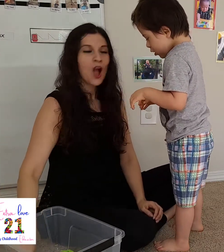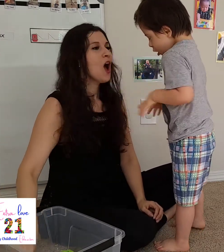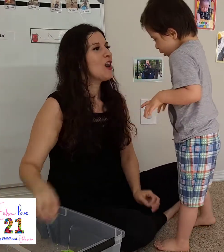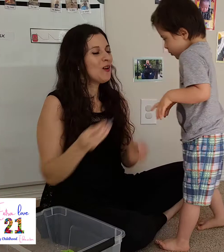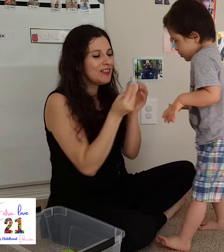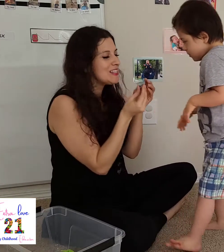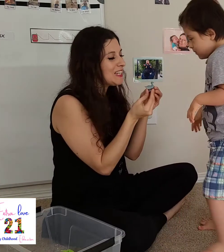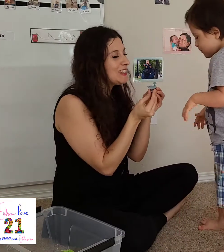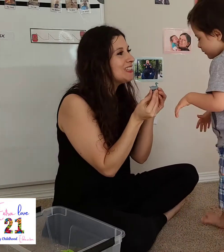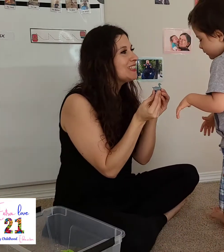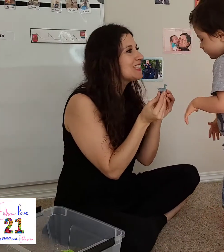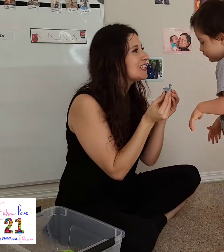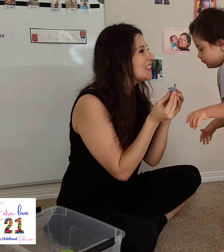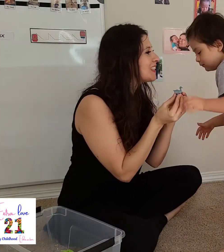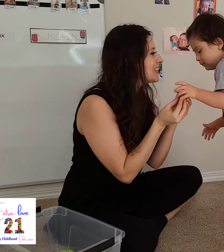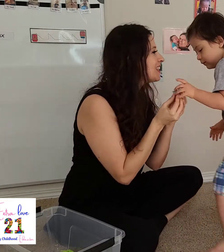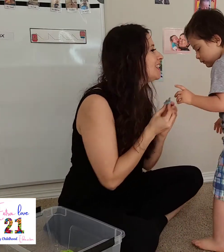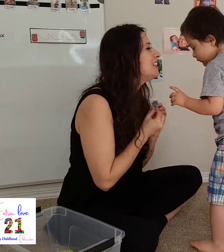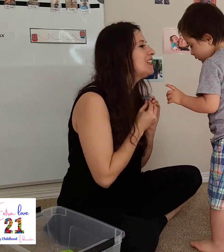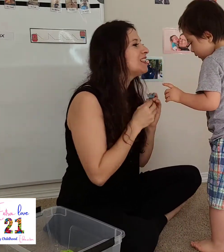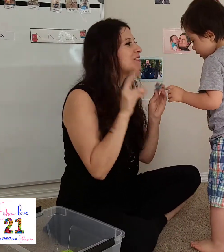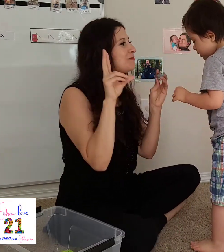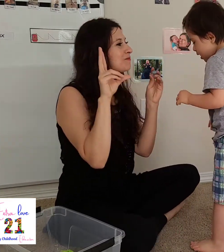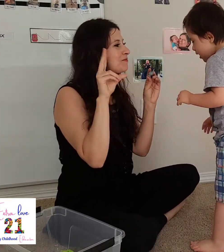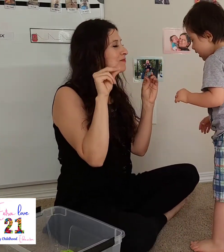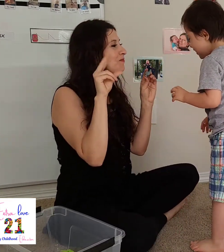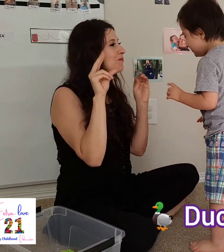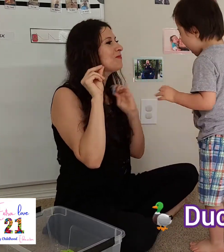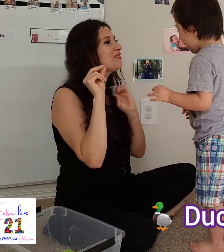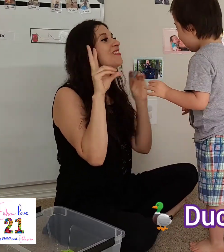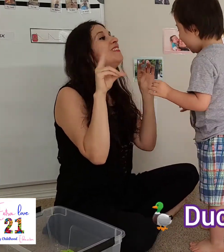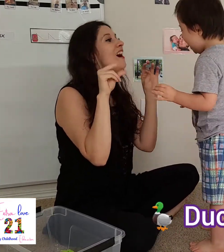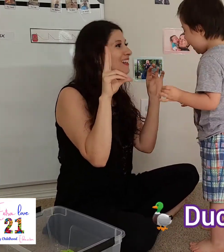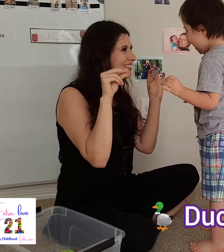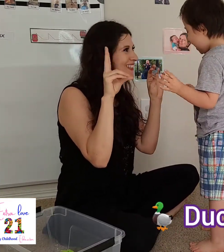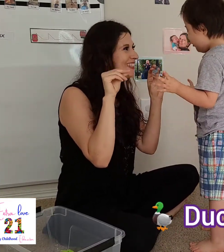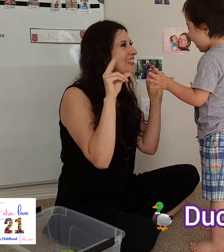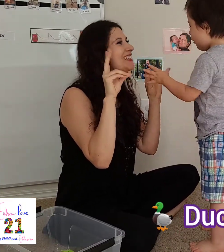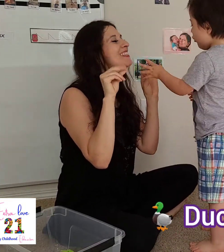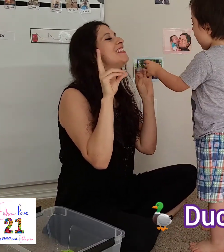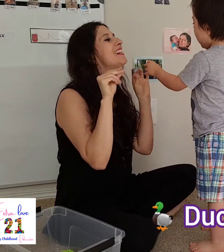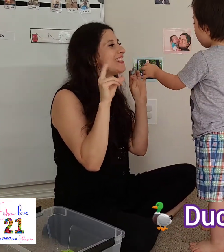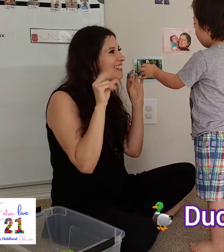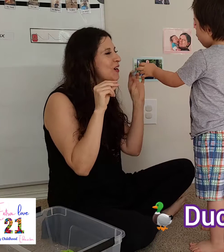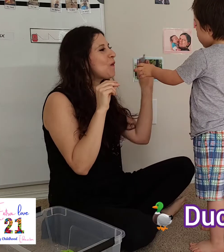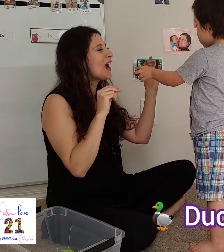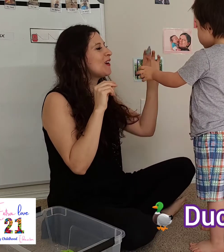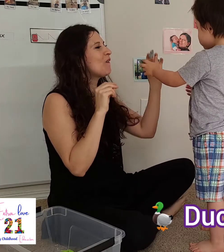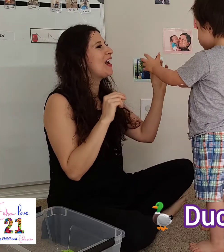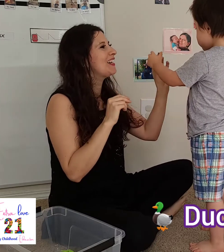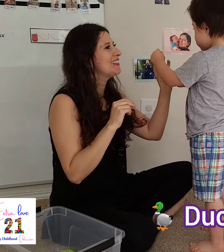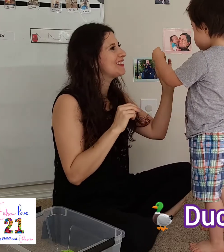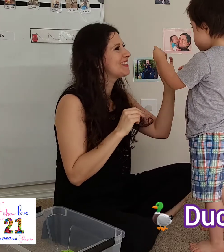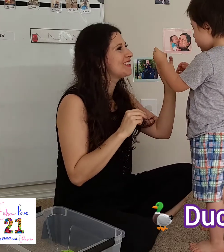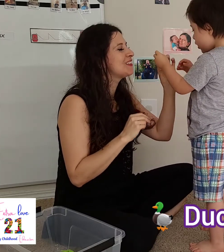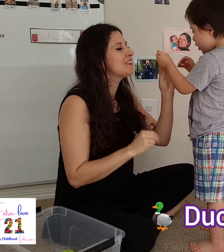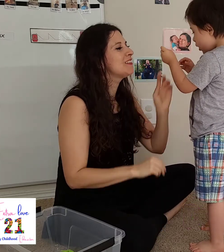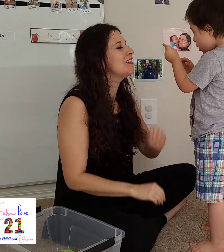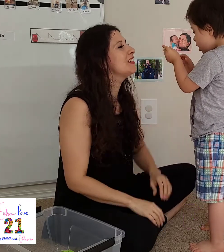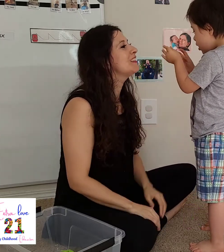Look at this little. D. Duck. Duck. Quack. Duck. Quack. Quack. A little